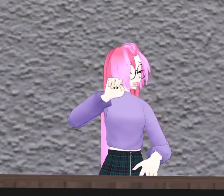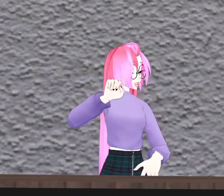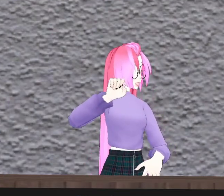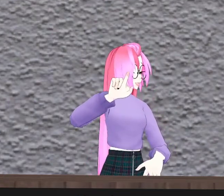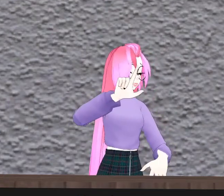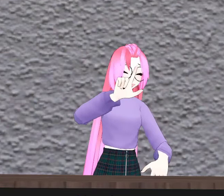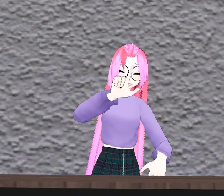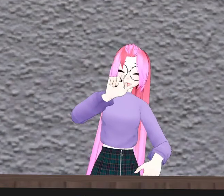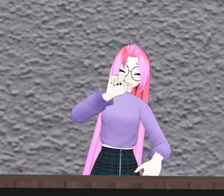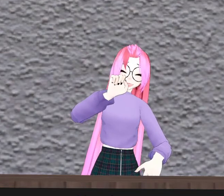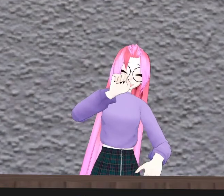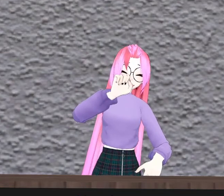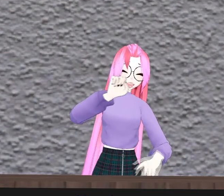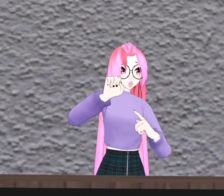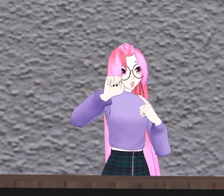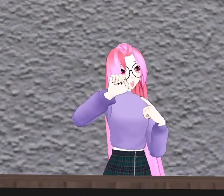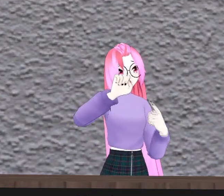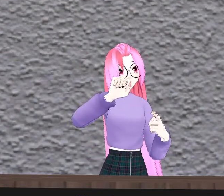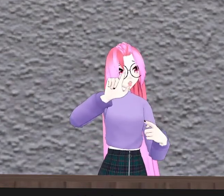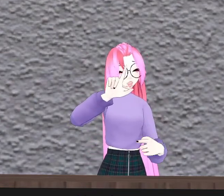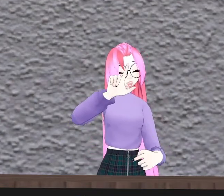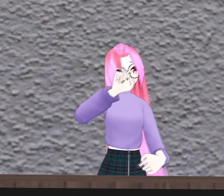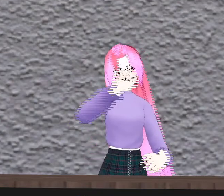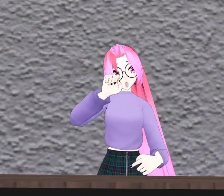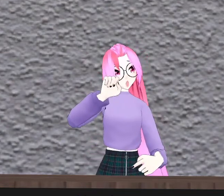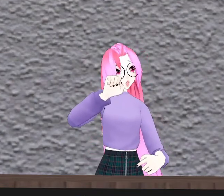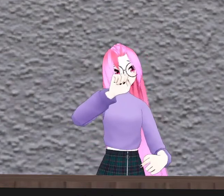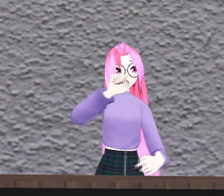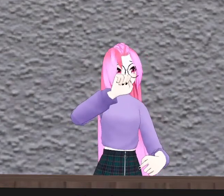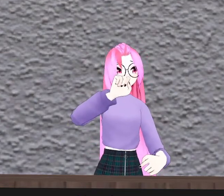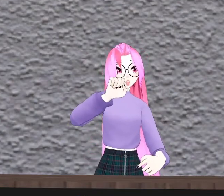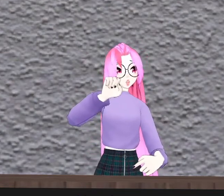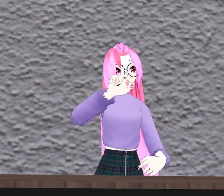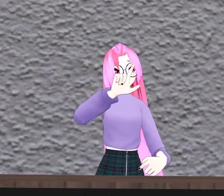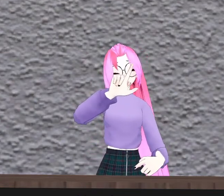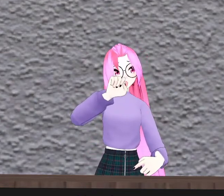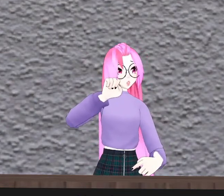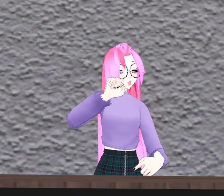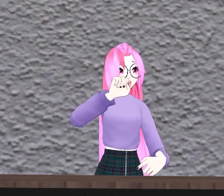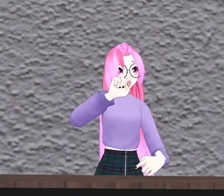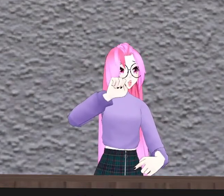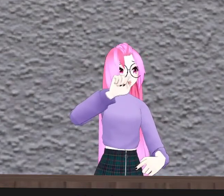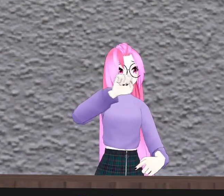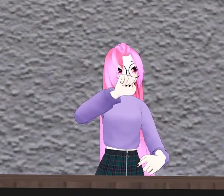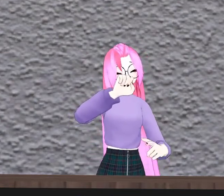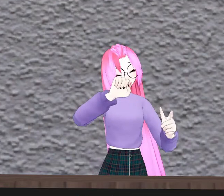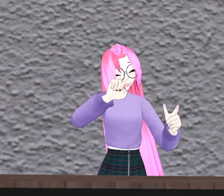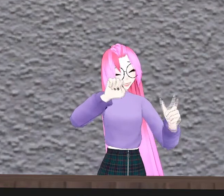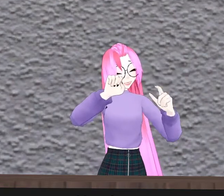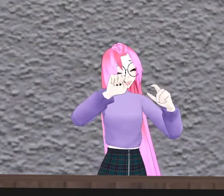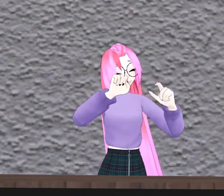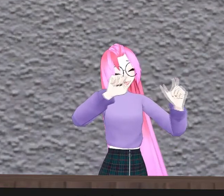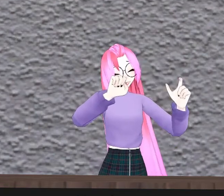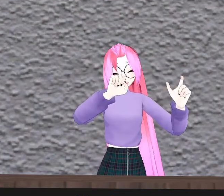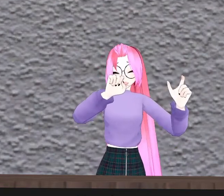20. I will tell you, this is the weirdest one out of all the other, like, what are they